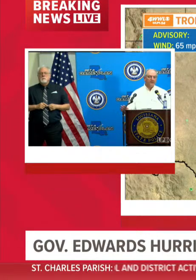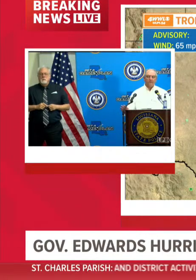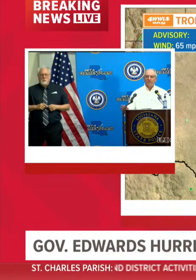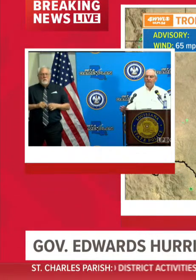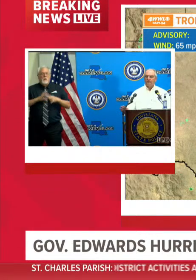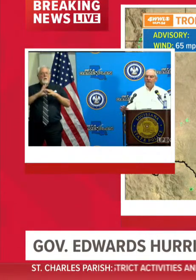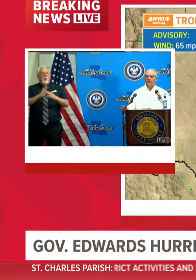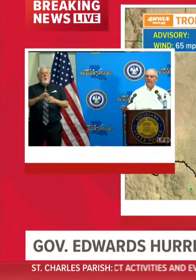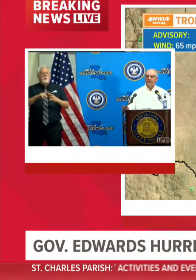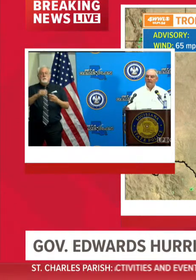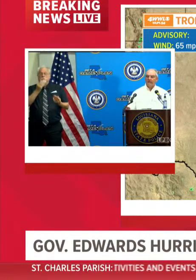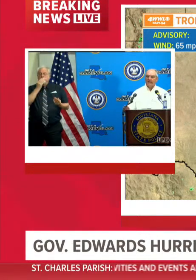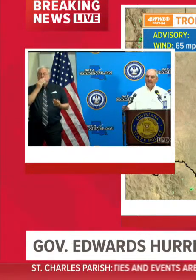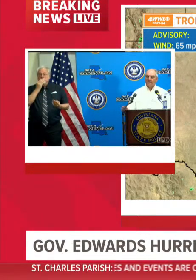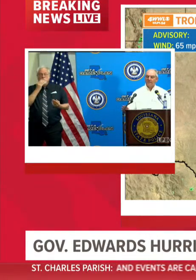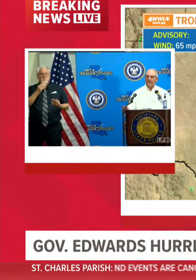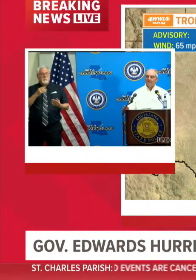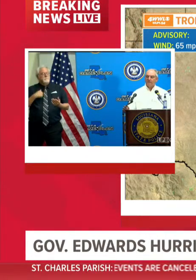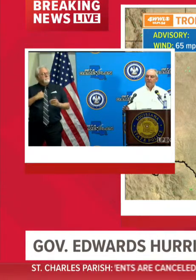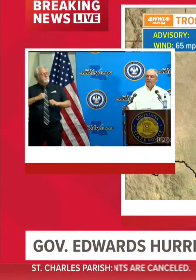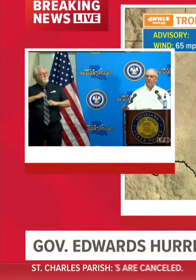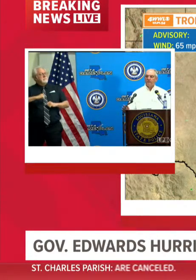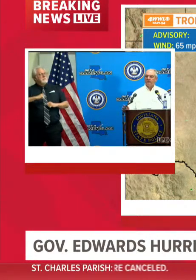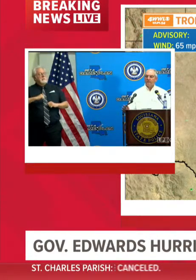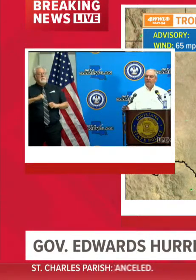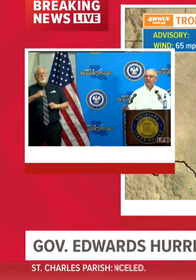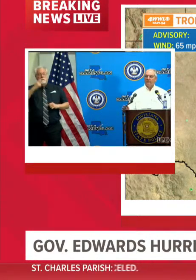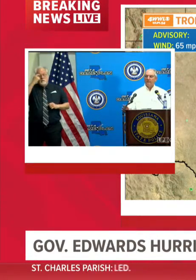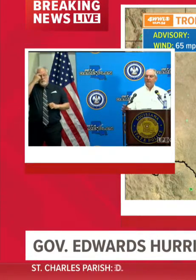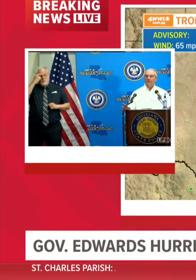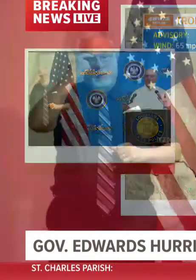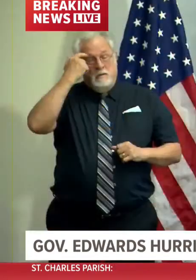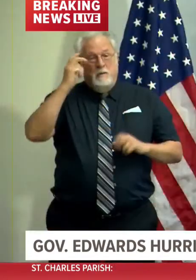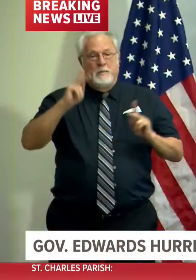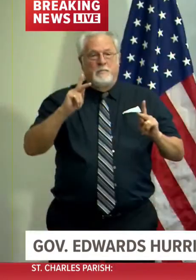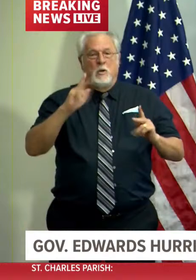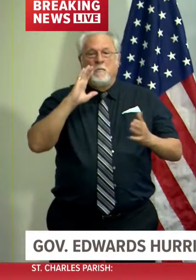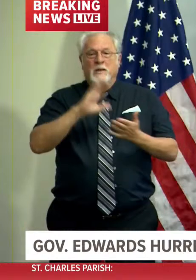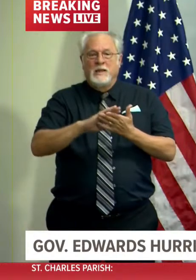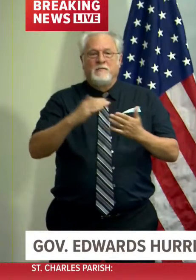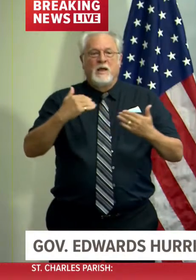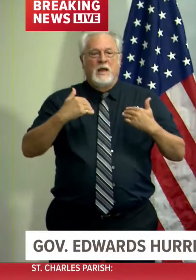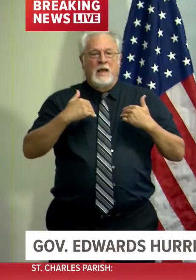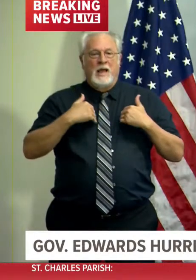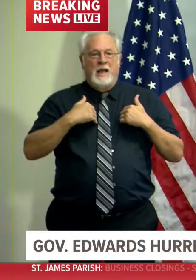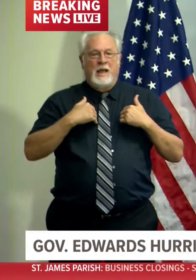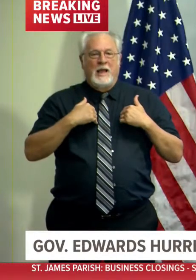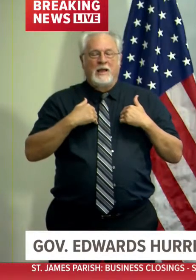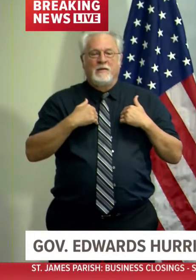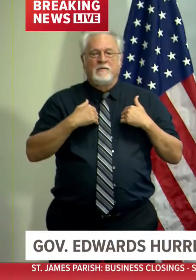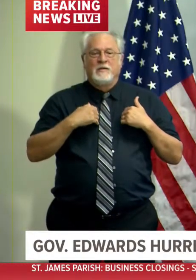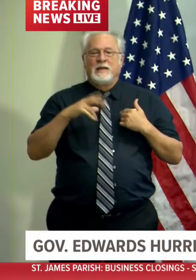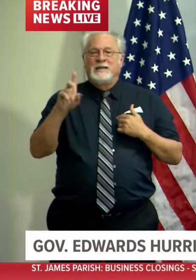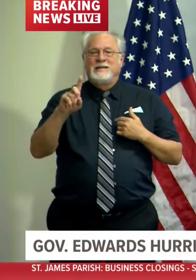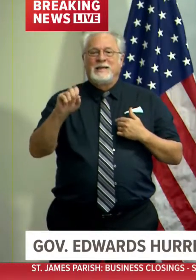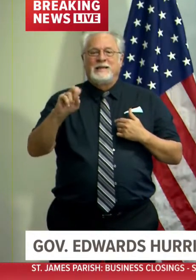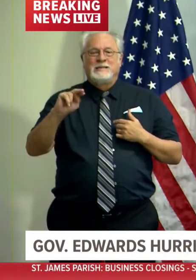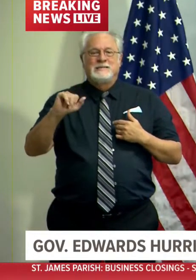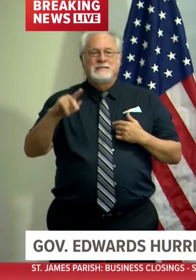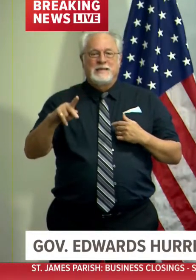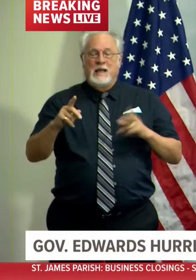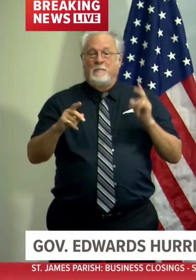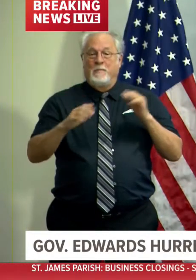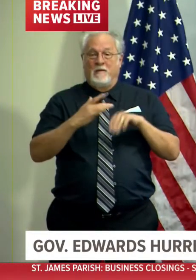With respect to food, and I hesitate to do this because people are going to believe we have DSNAP available to us now, disaster